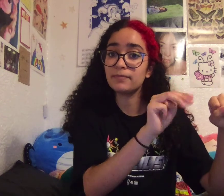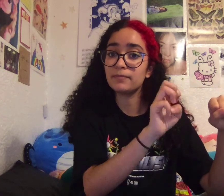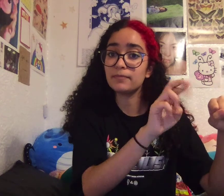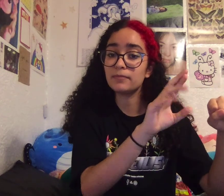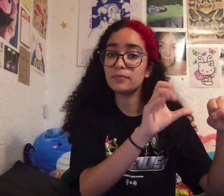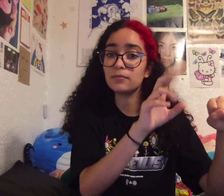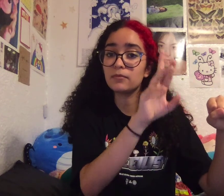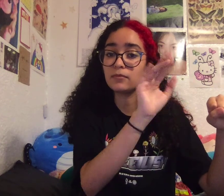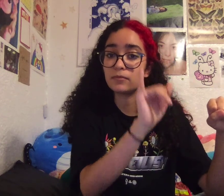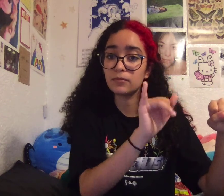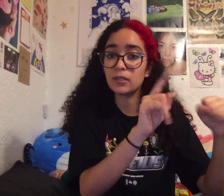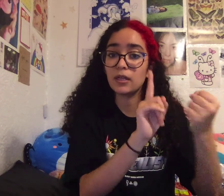closest planet to the sun.